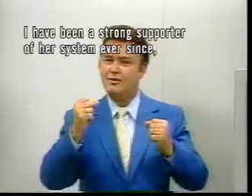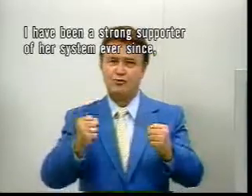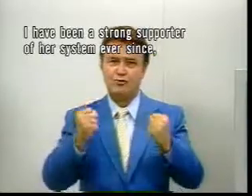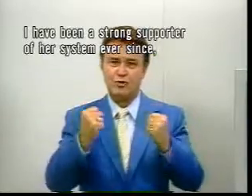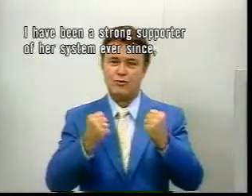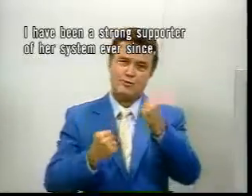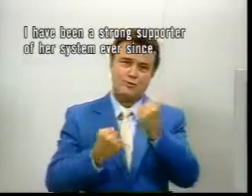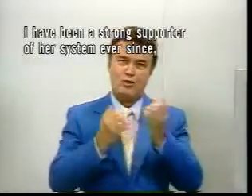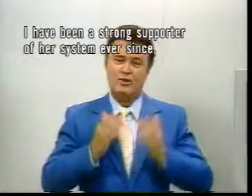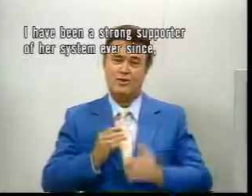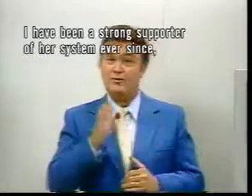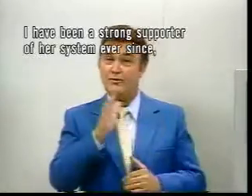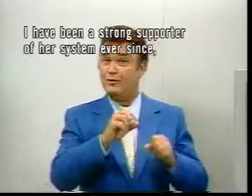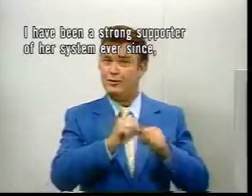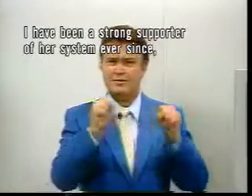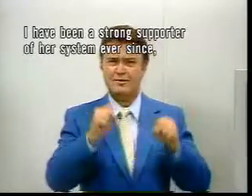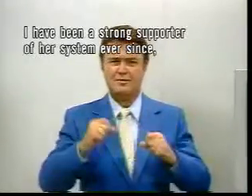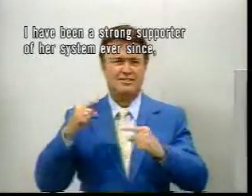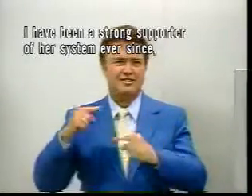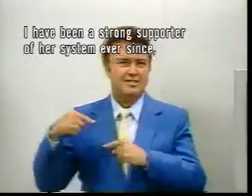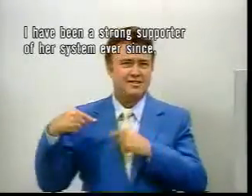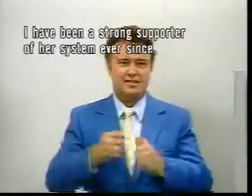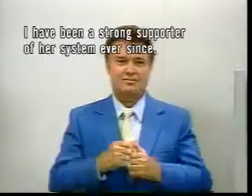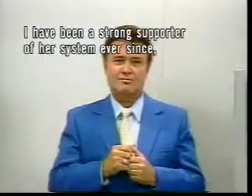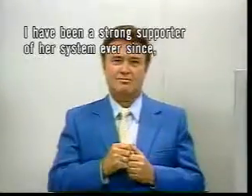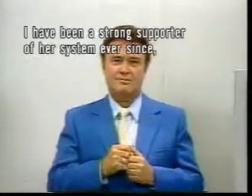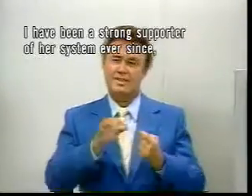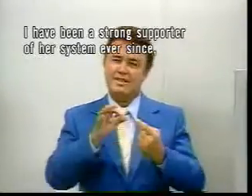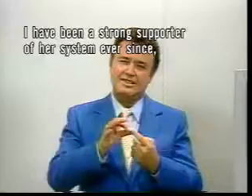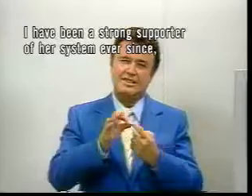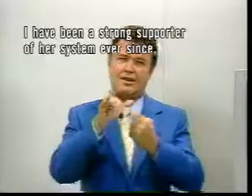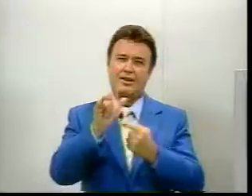and I have been a strong supporter of her system ever since,